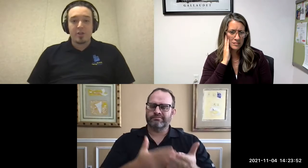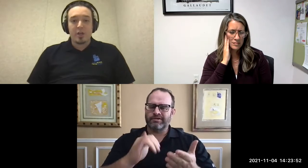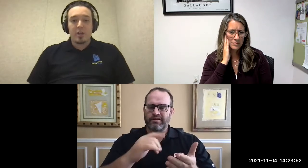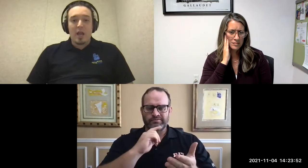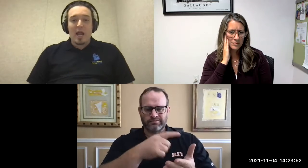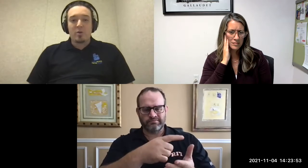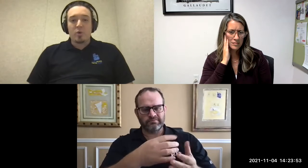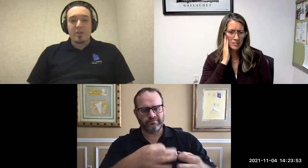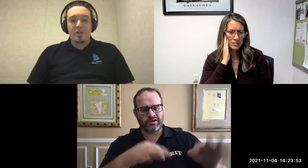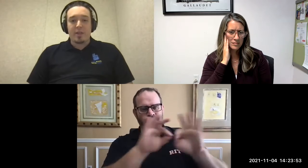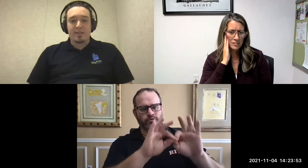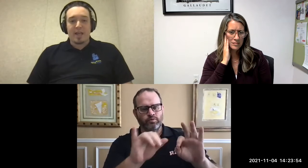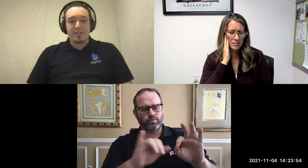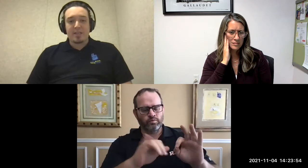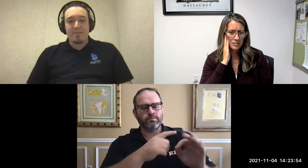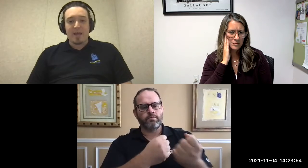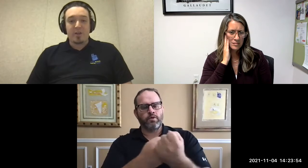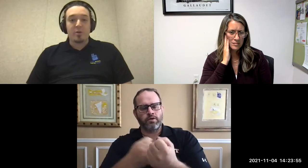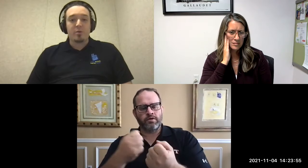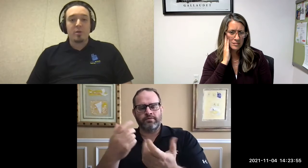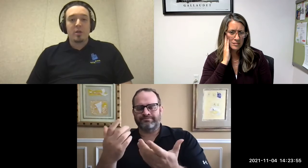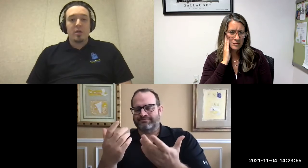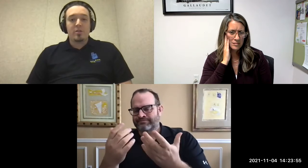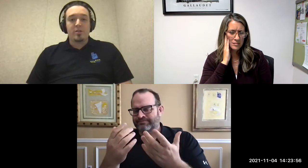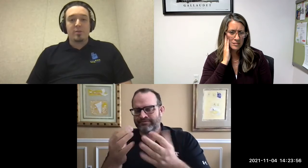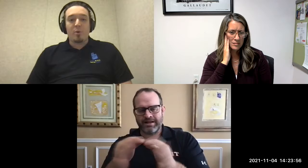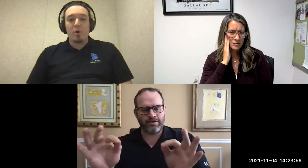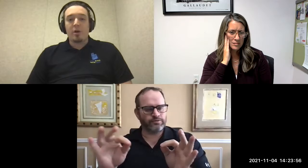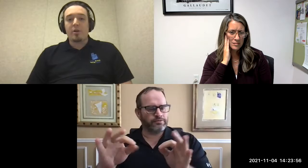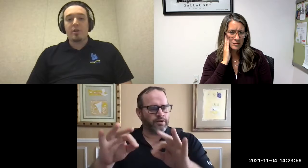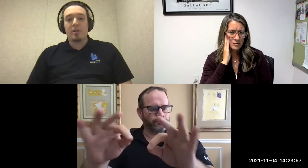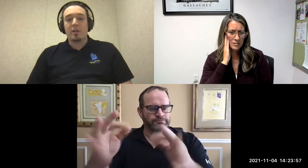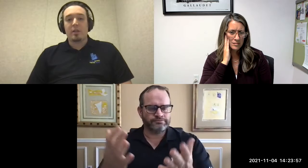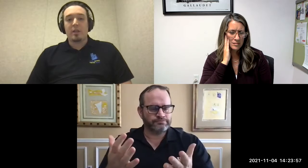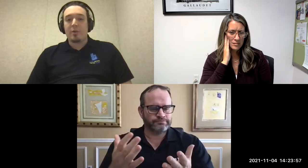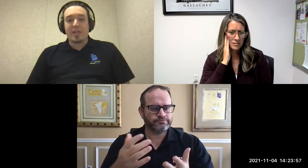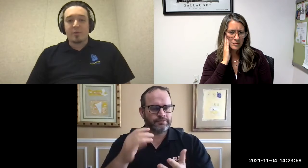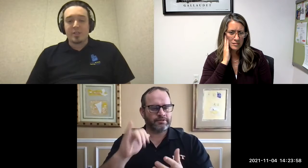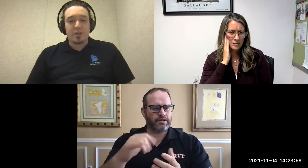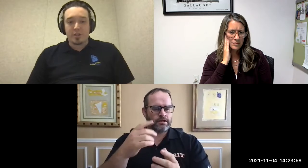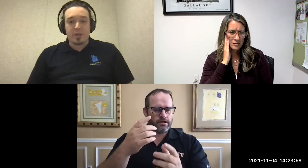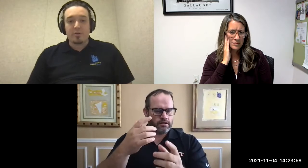Language, how do we show that same value to support language acquisition in general?